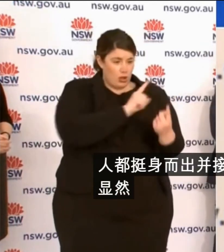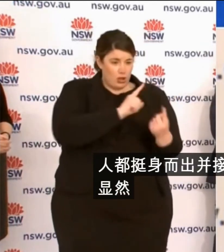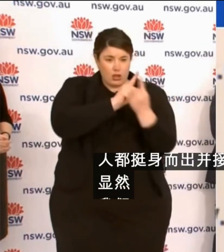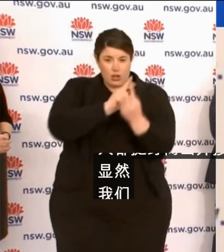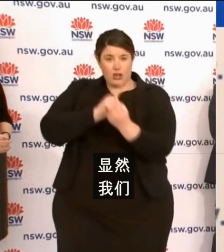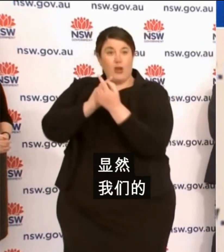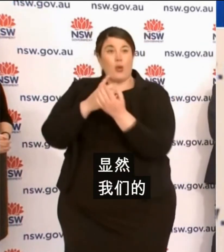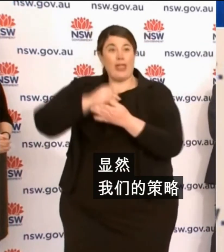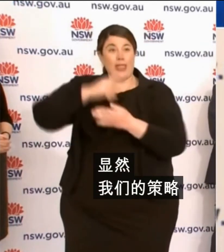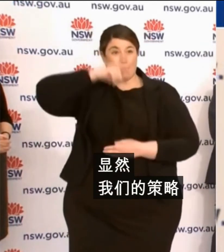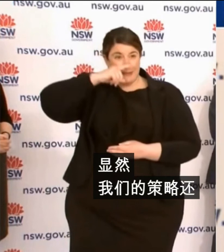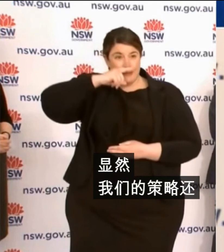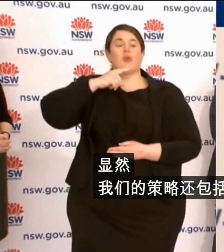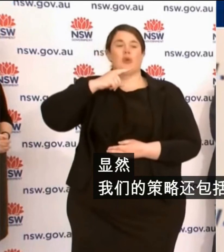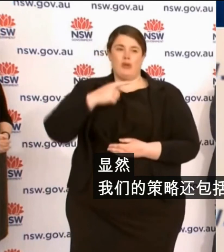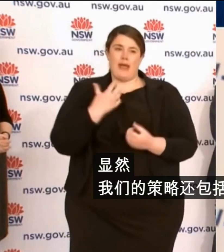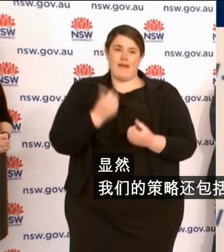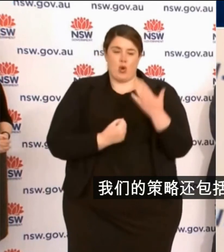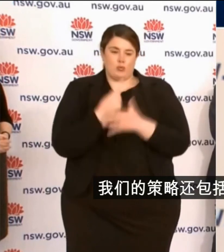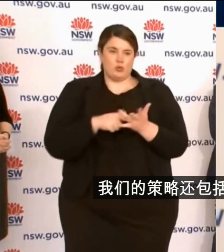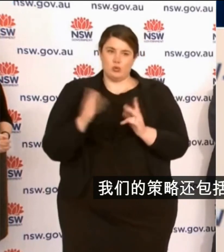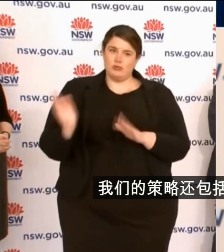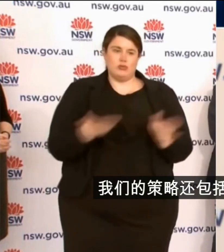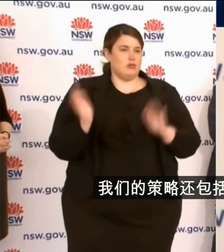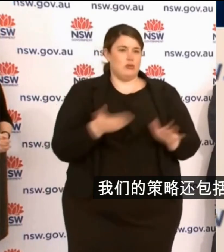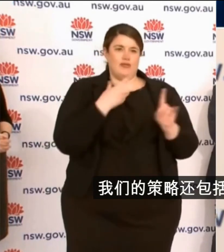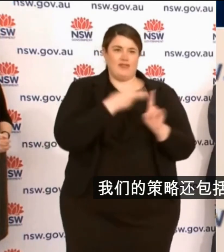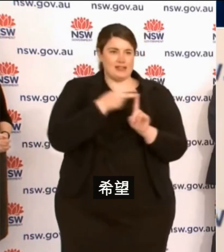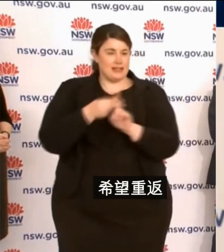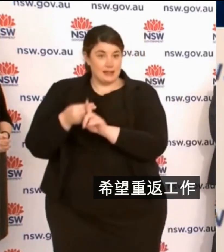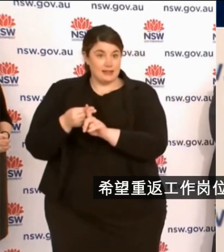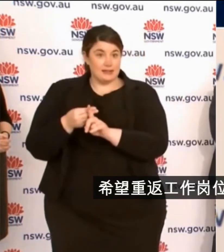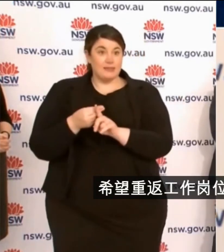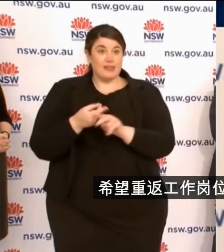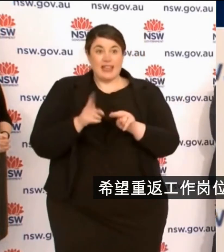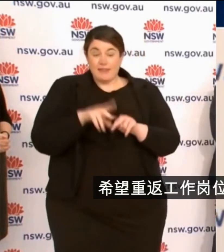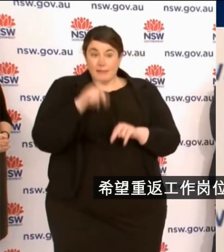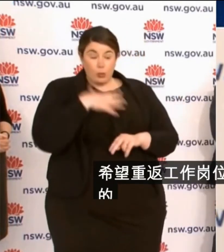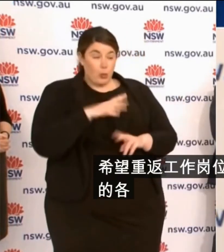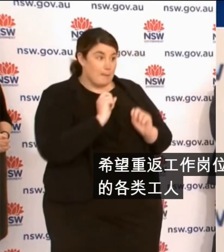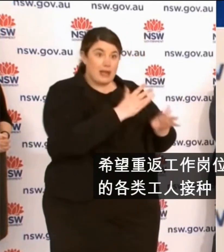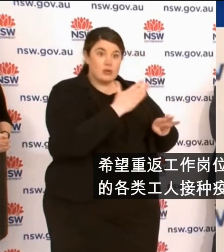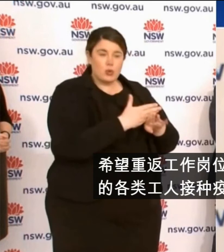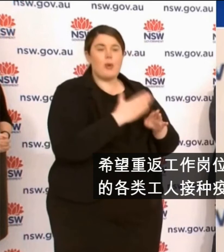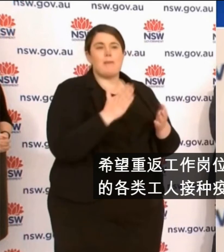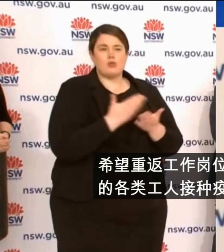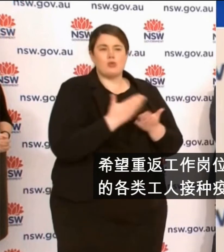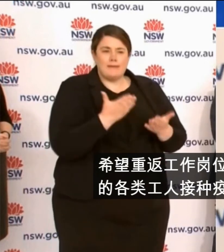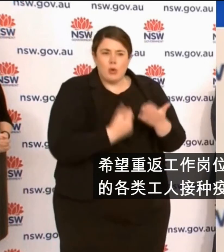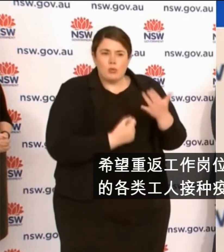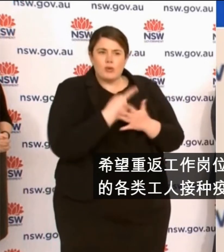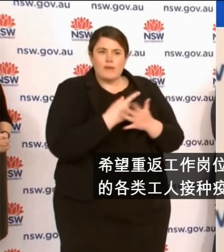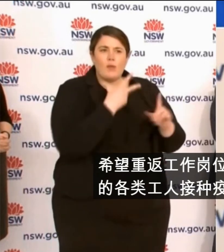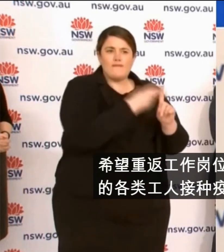obviously our strategy also has included making sure that categories of workers who want to get back to work are vaccinated to keep